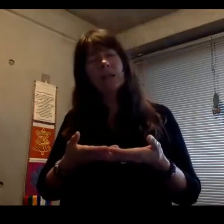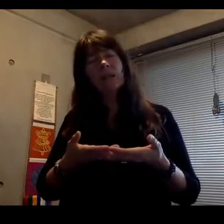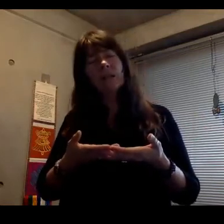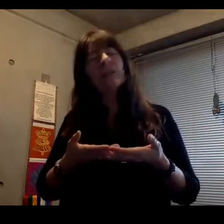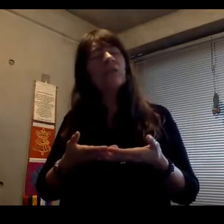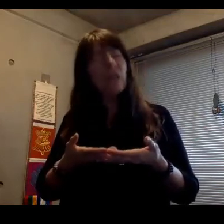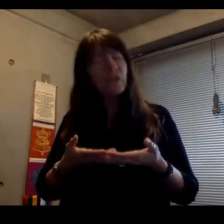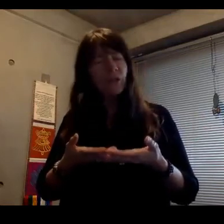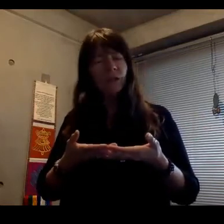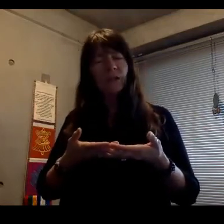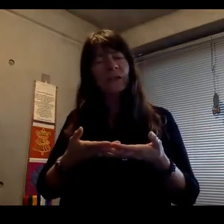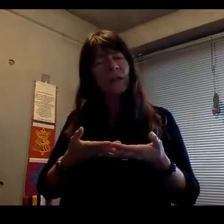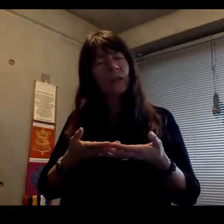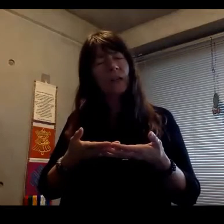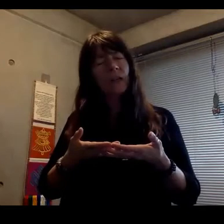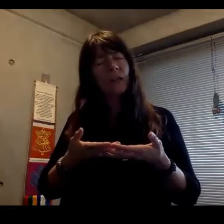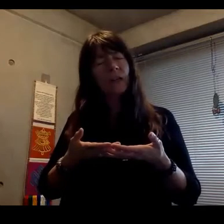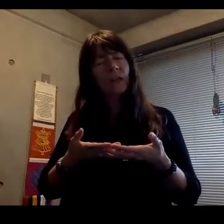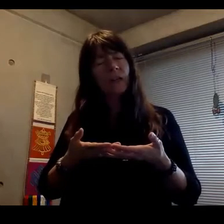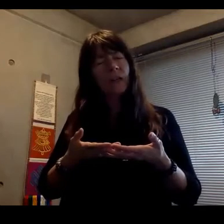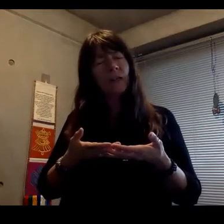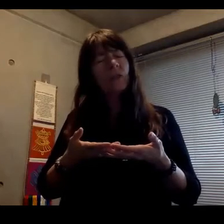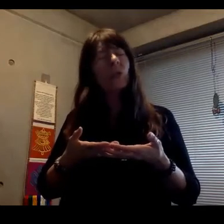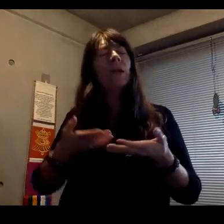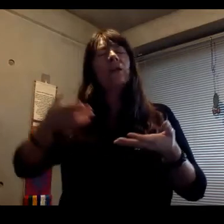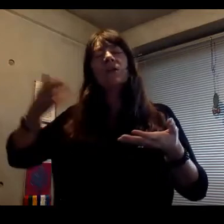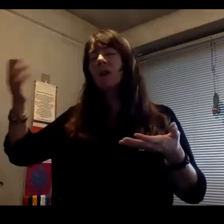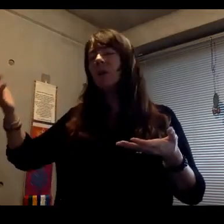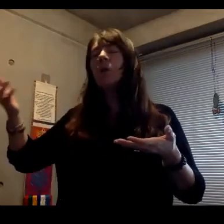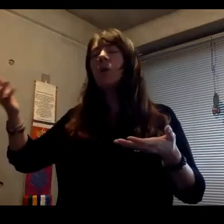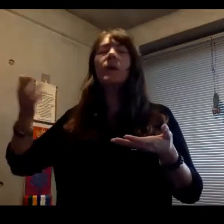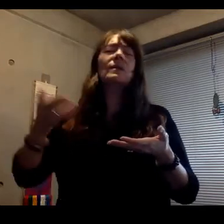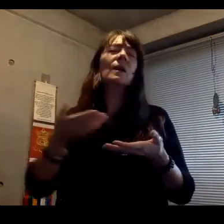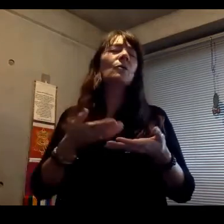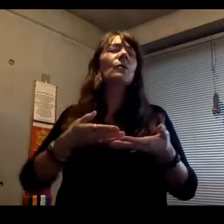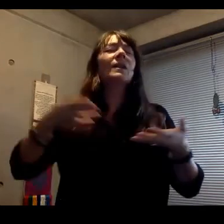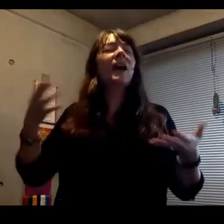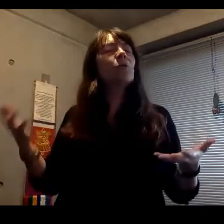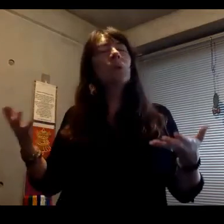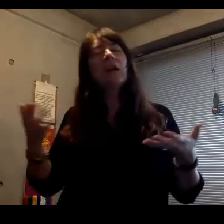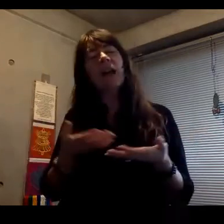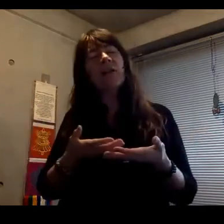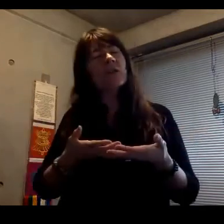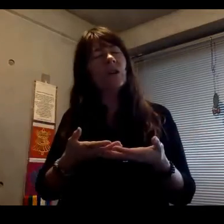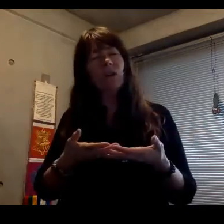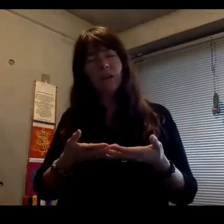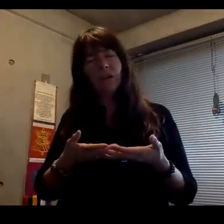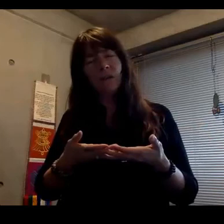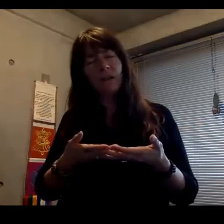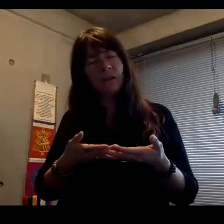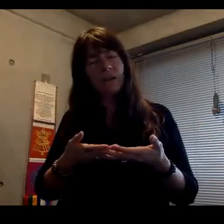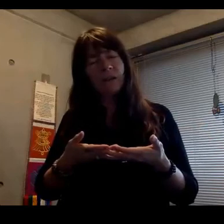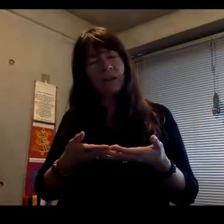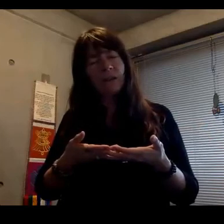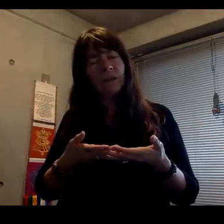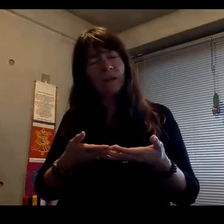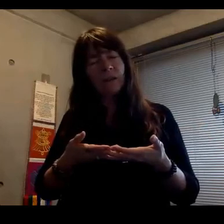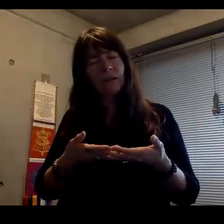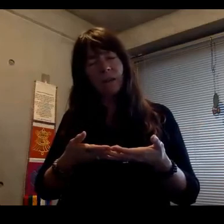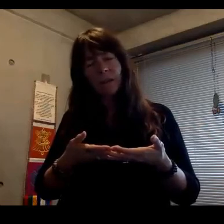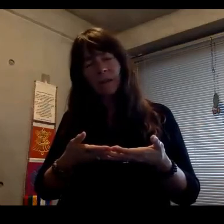exciting. It's adventure. You see? Mm-hmm. So it is not always, you can't really have it all.